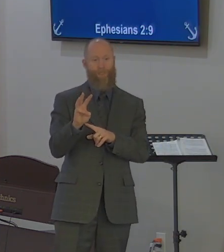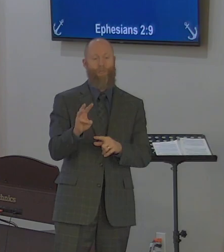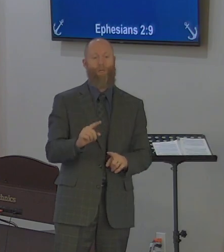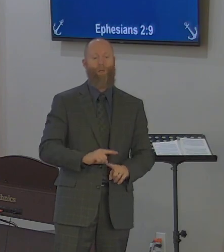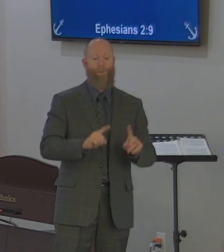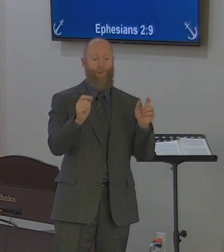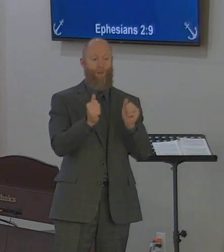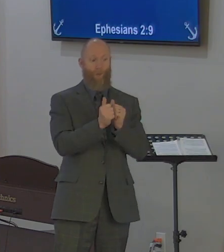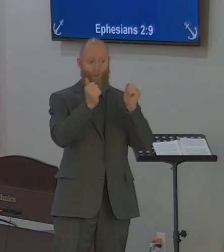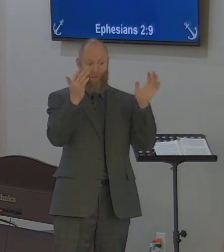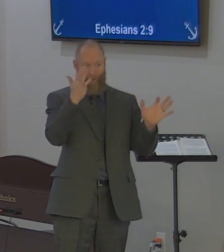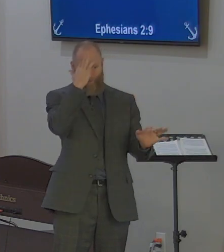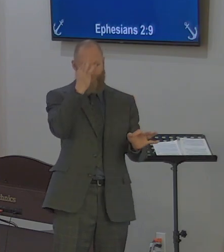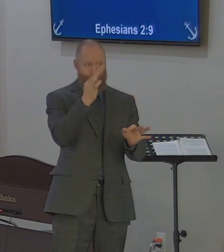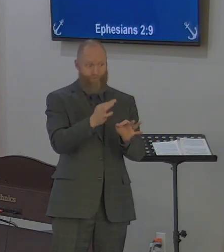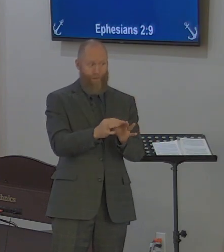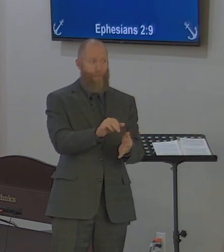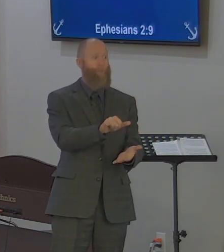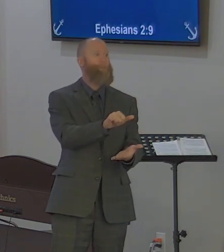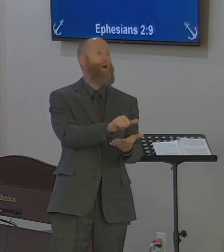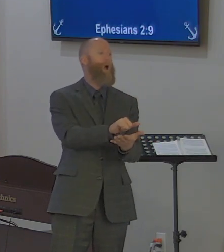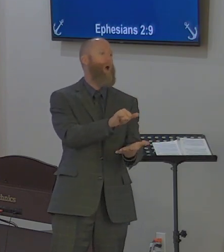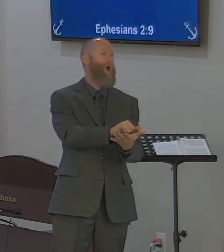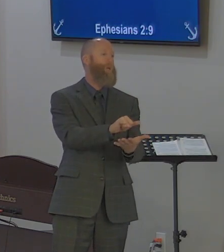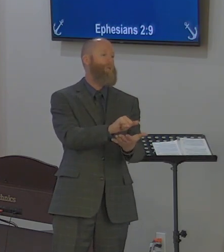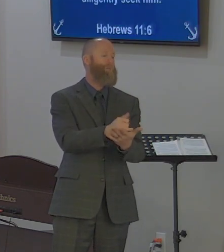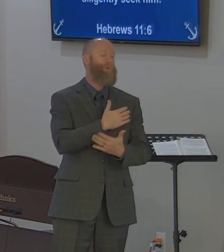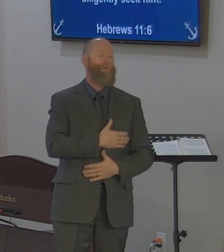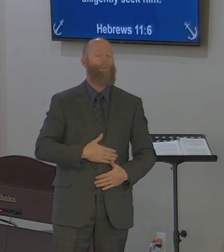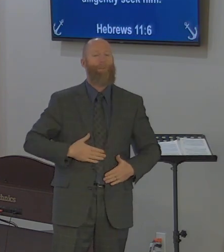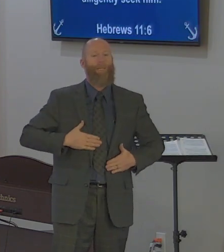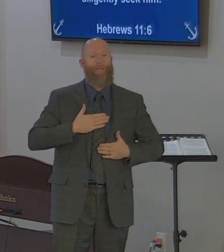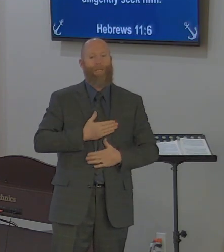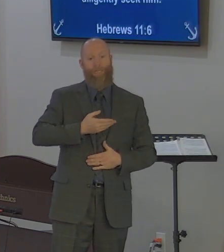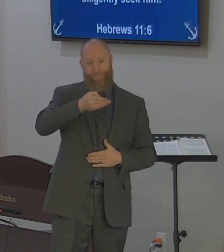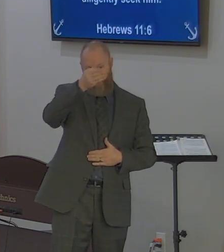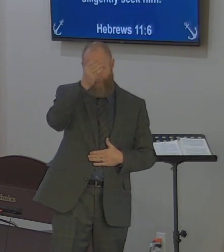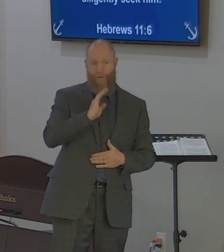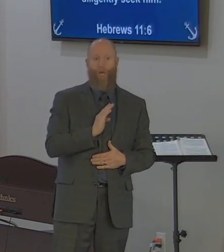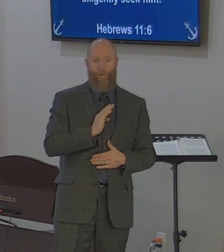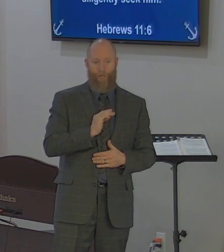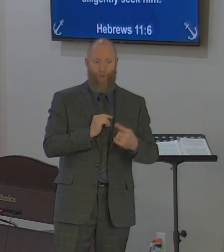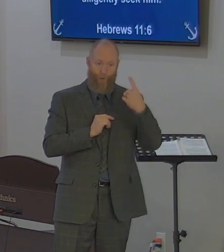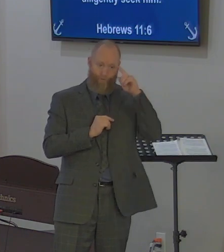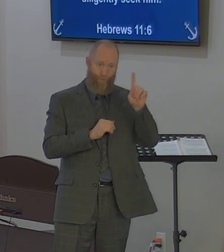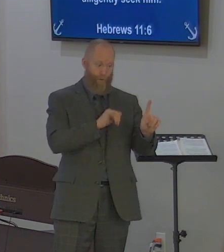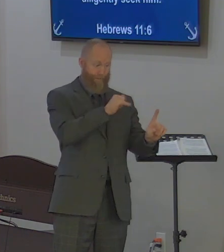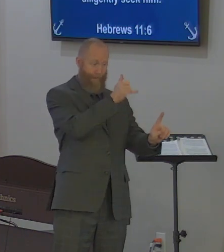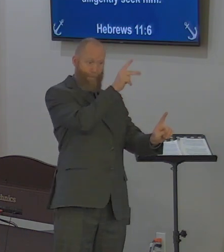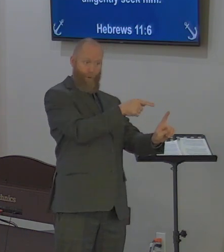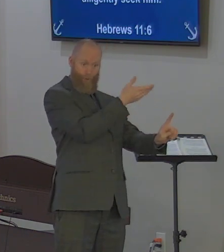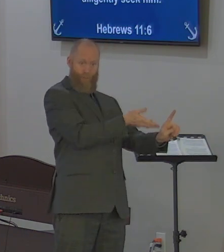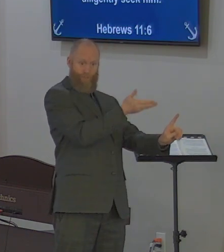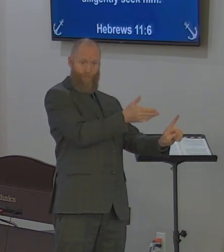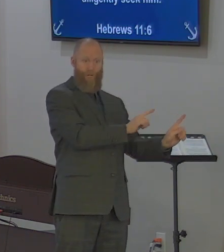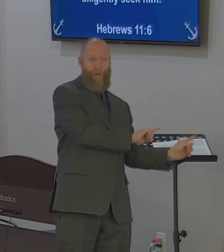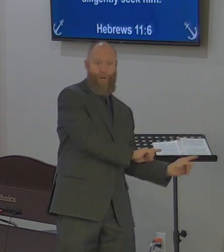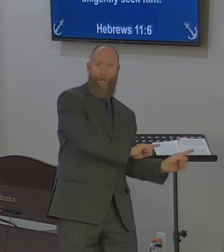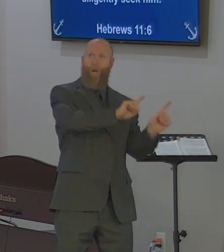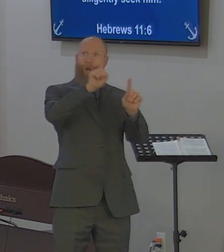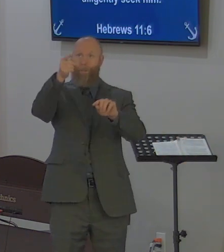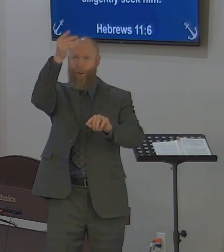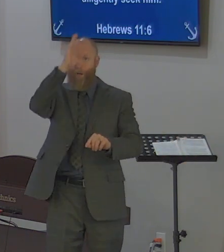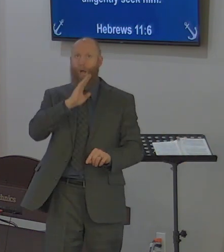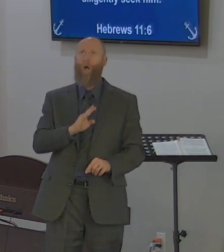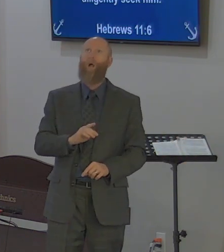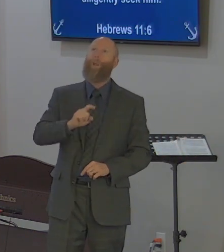but without faith, it is impossible to please him. For he that cometh to God must